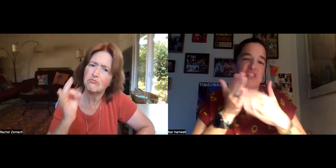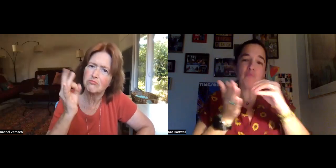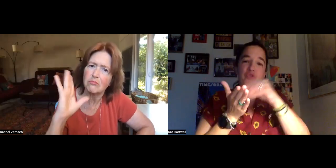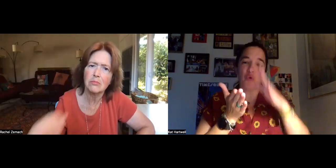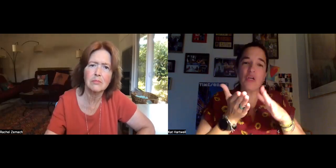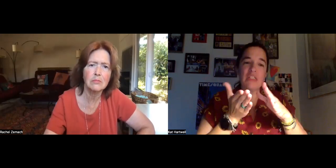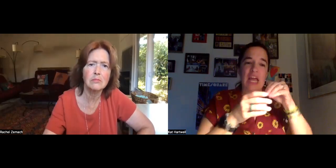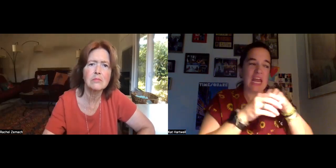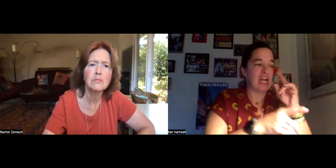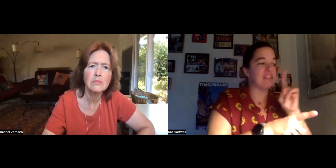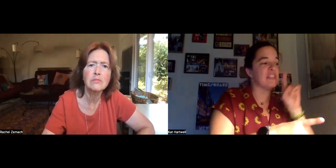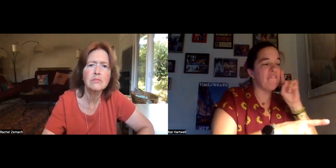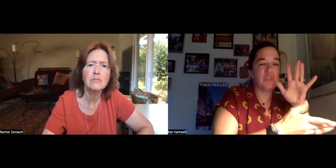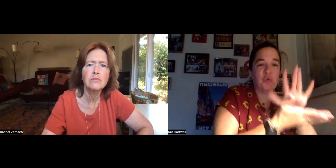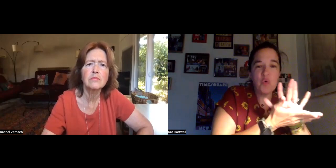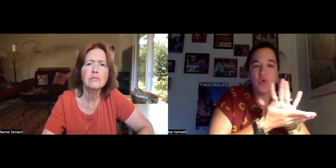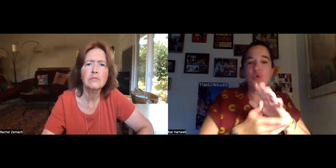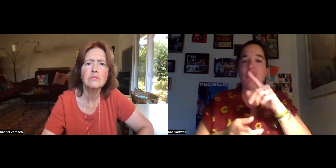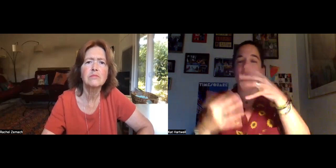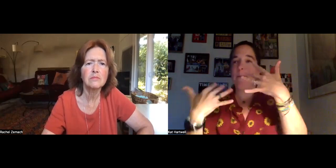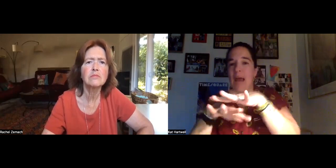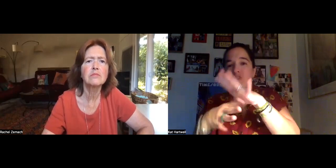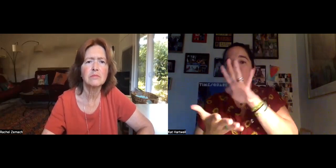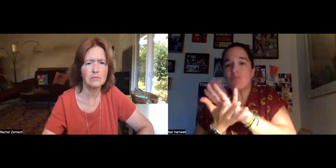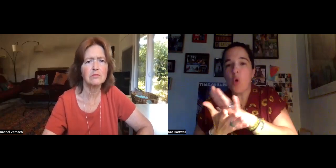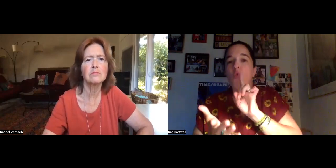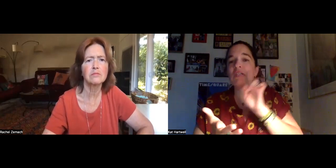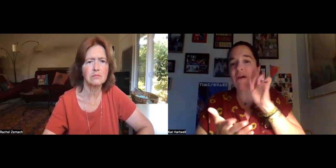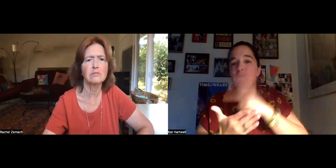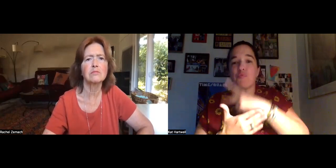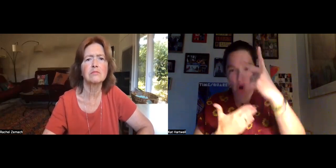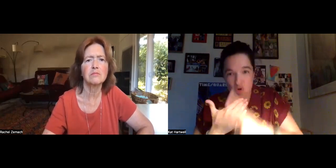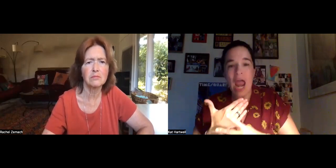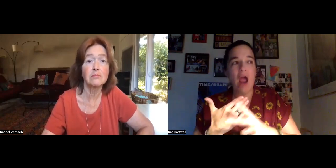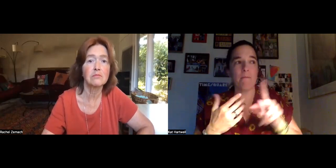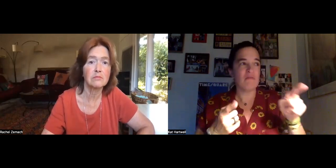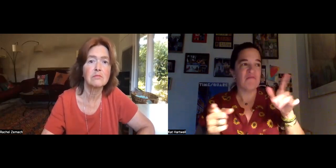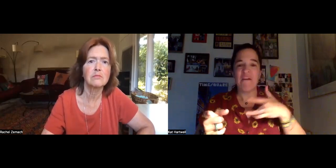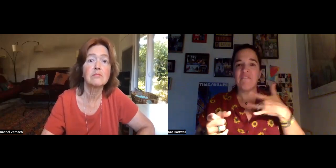Some students in the school, mainstream school, the program,